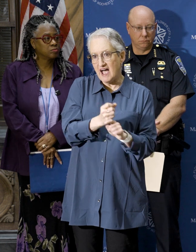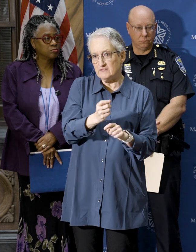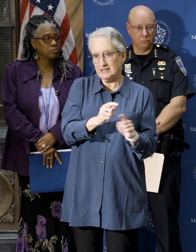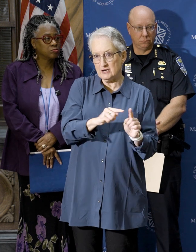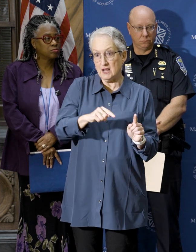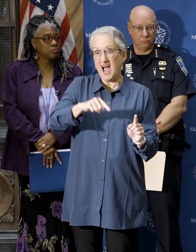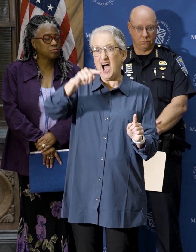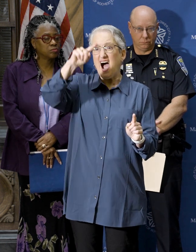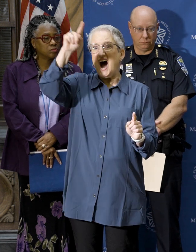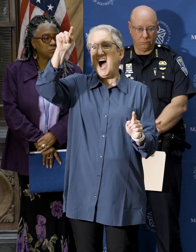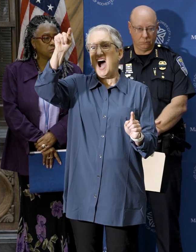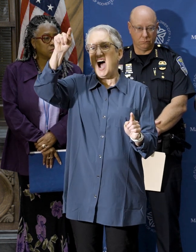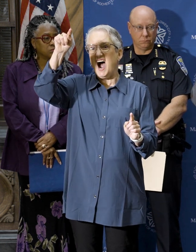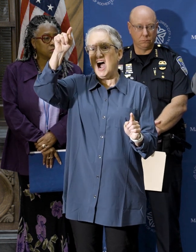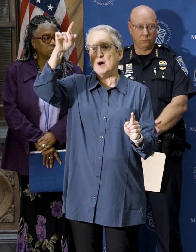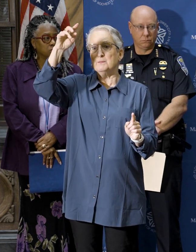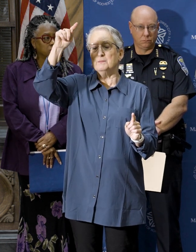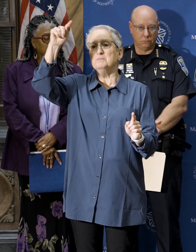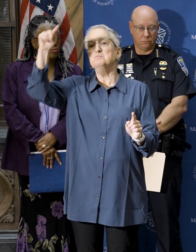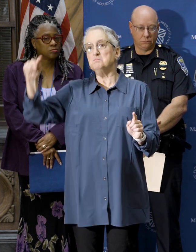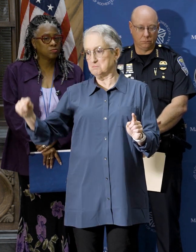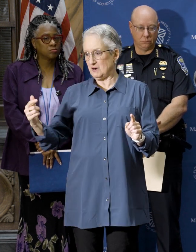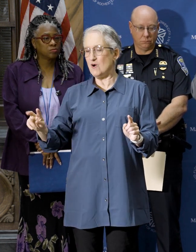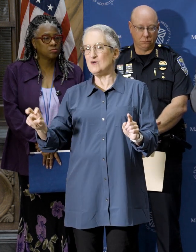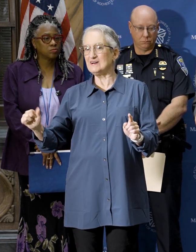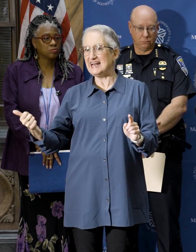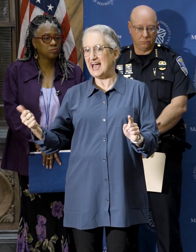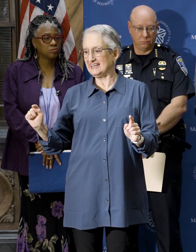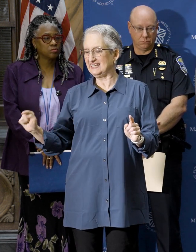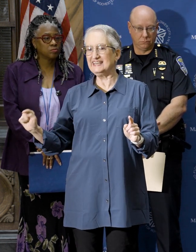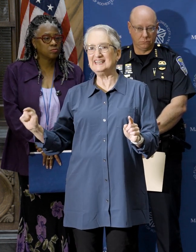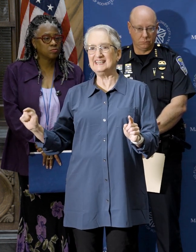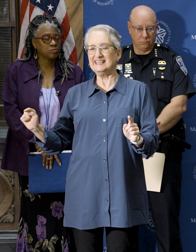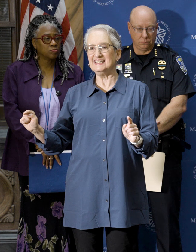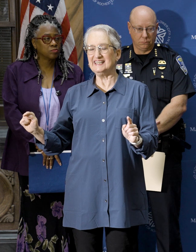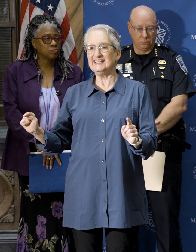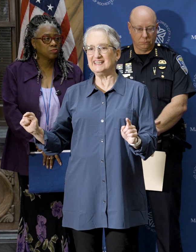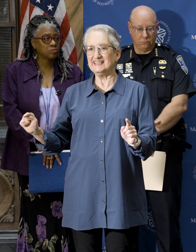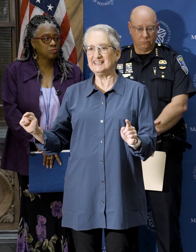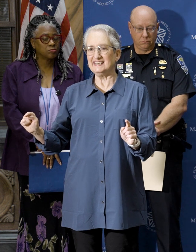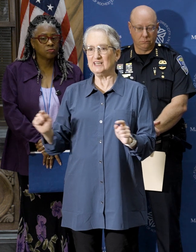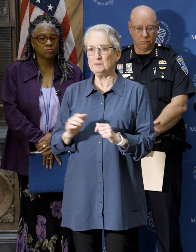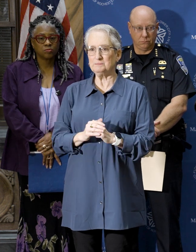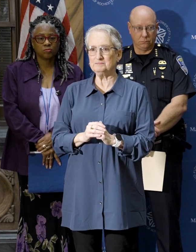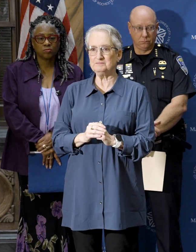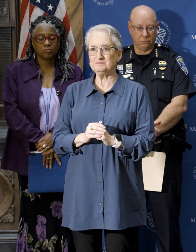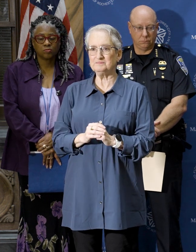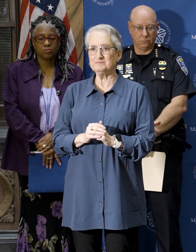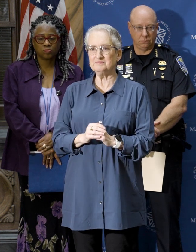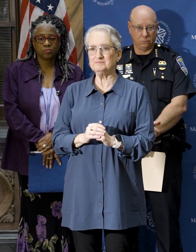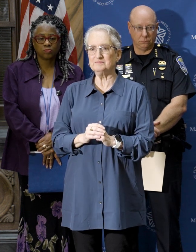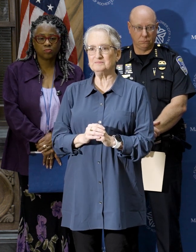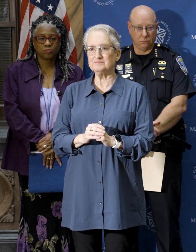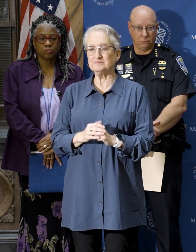band at about 210. And that's less than half of what it was at the peak of the pandemic in 2021, when the average number